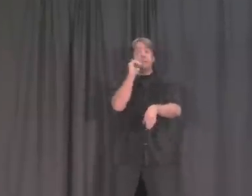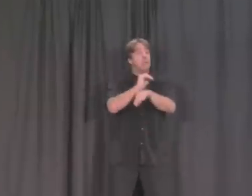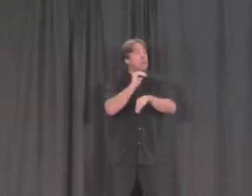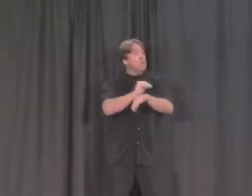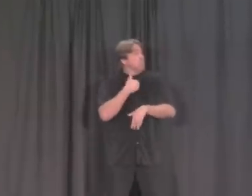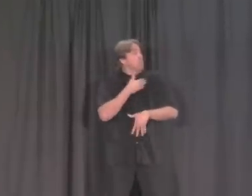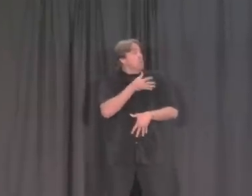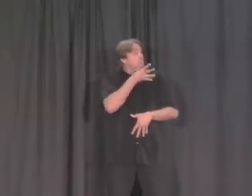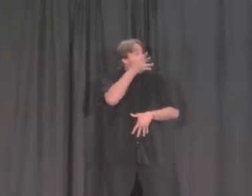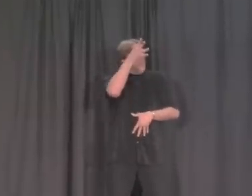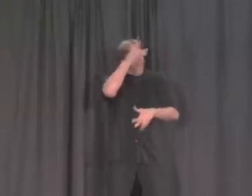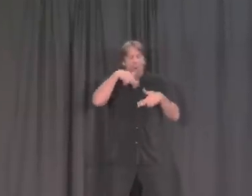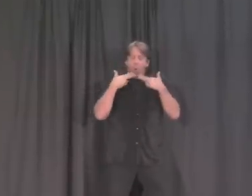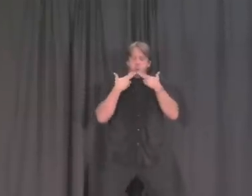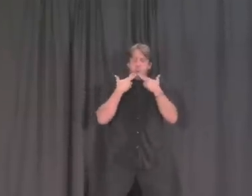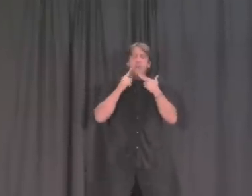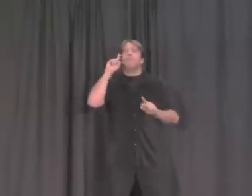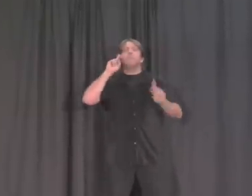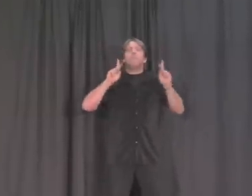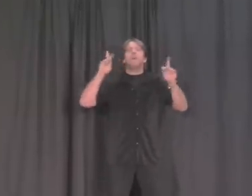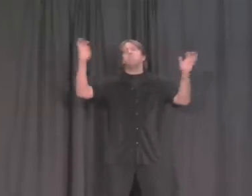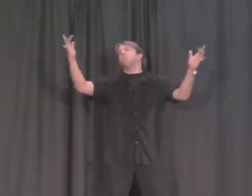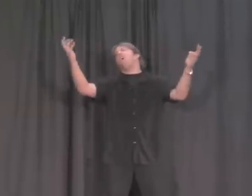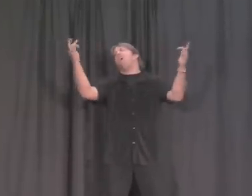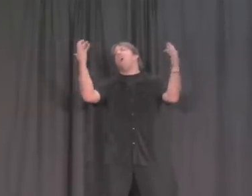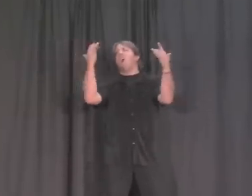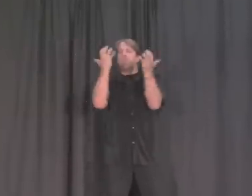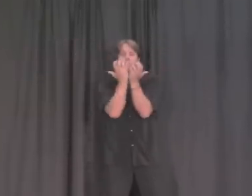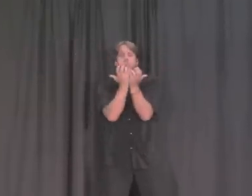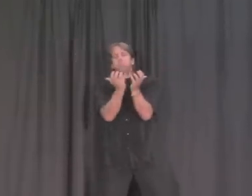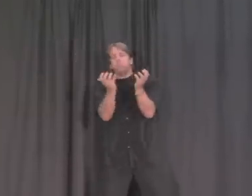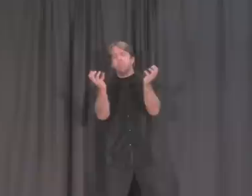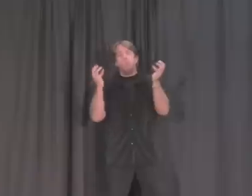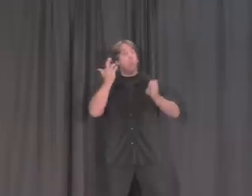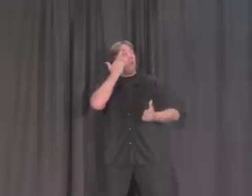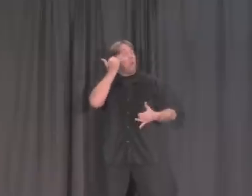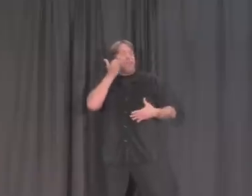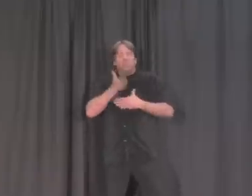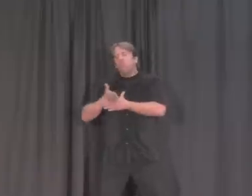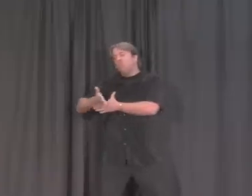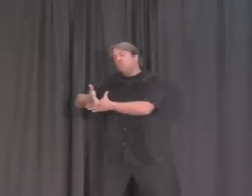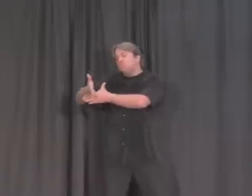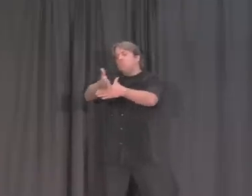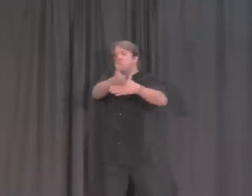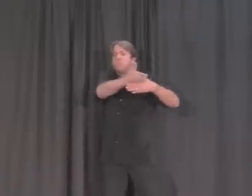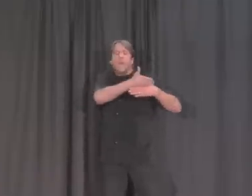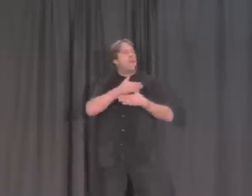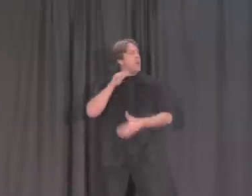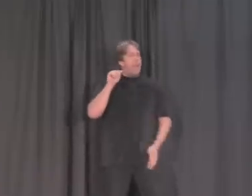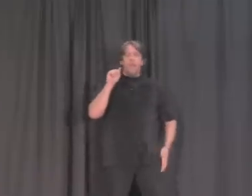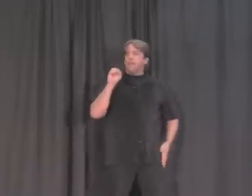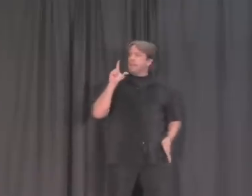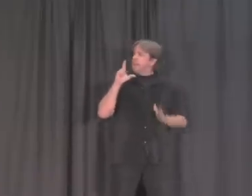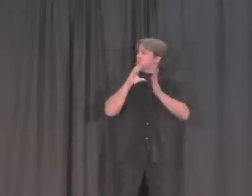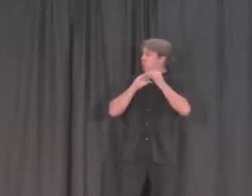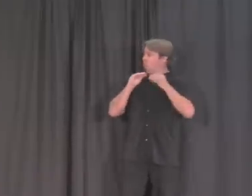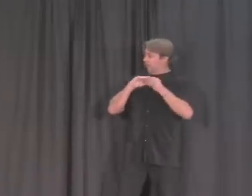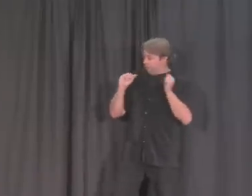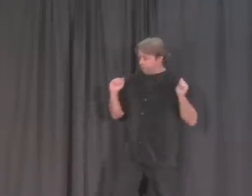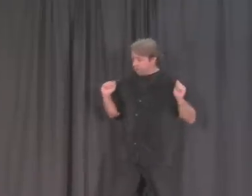every Saturday night, my parents would gather all the deaf people in the neighborhood to gather around the living room and tell stories to keep